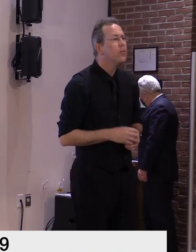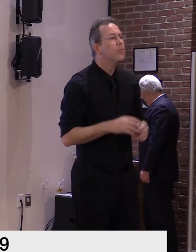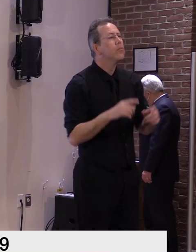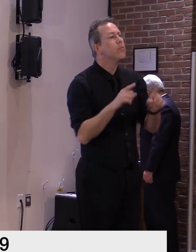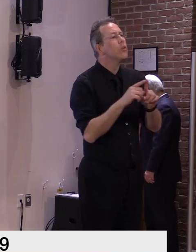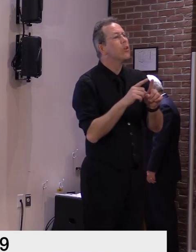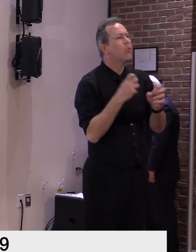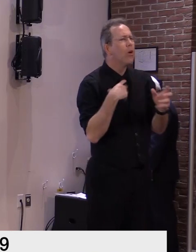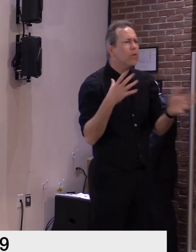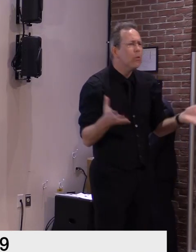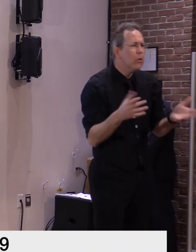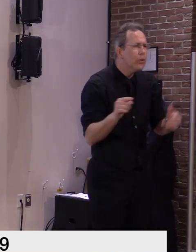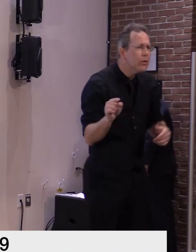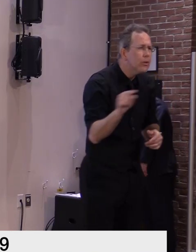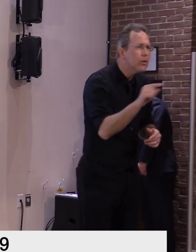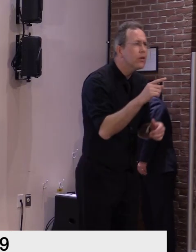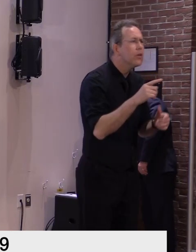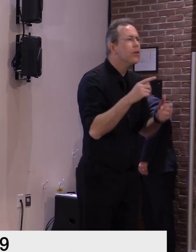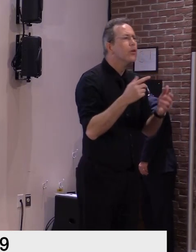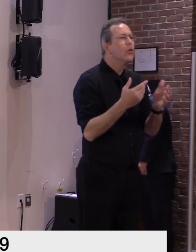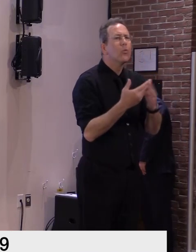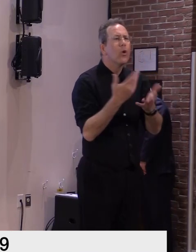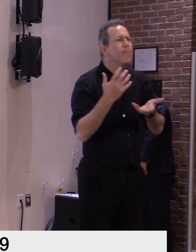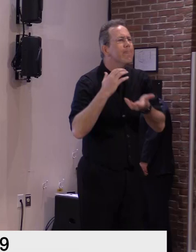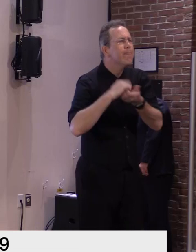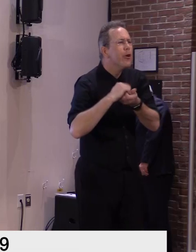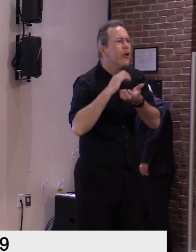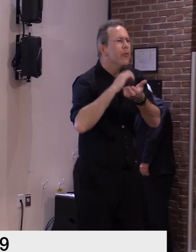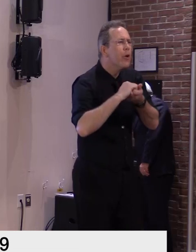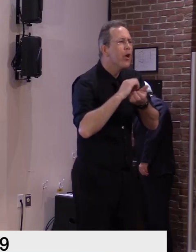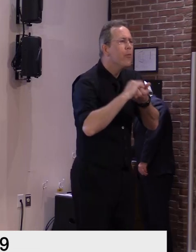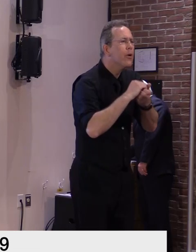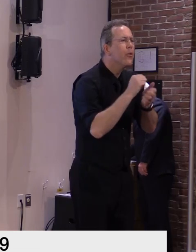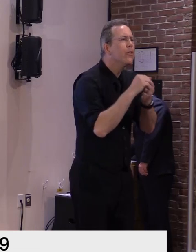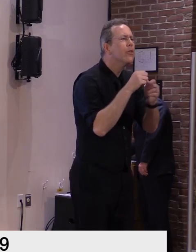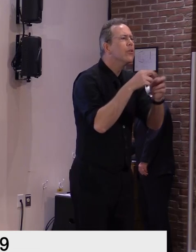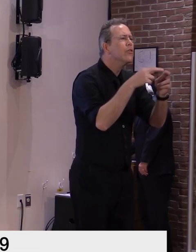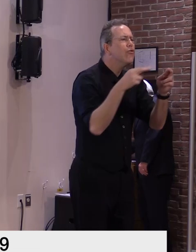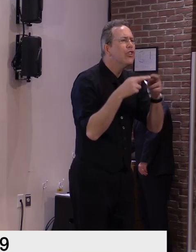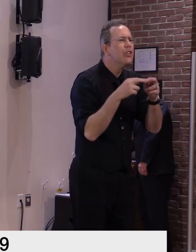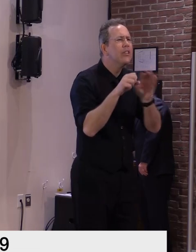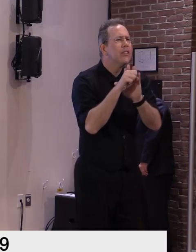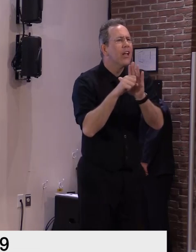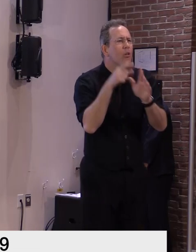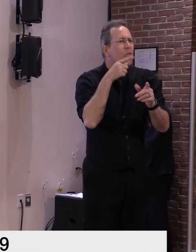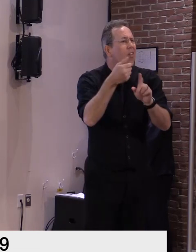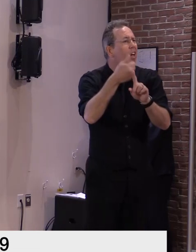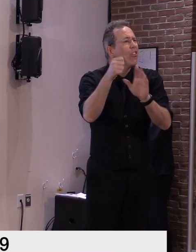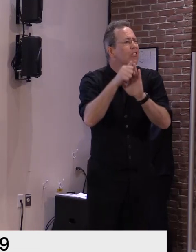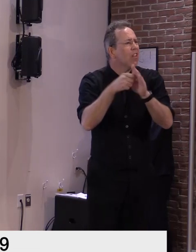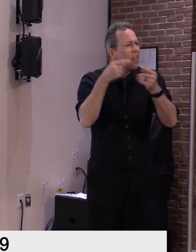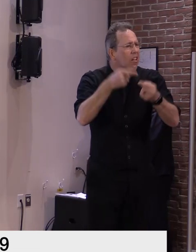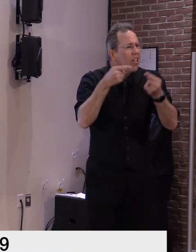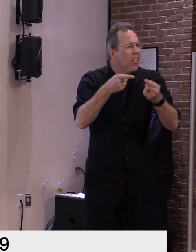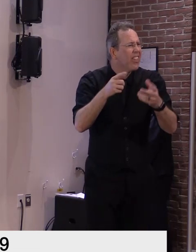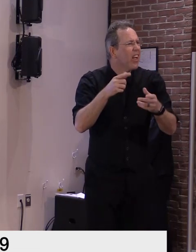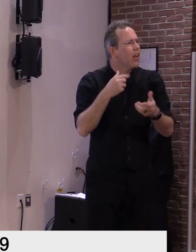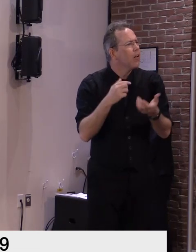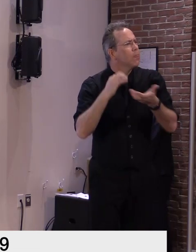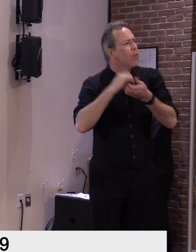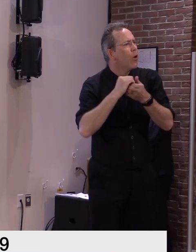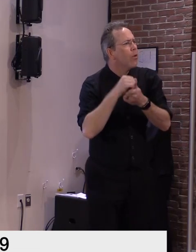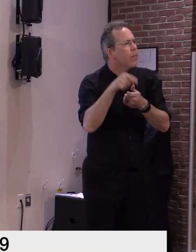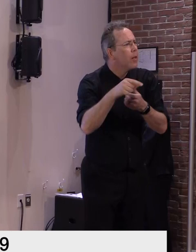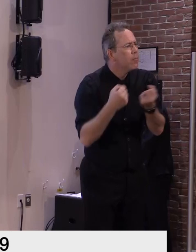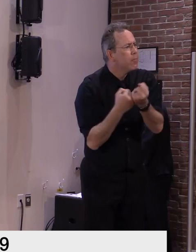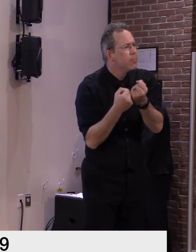new partnerships in regions of the state that have had difficulty offering summer programming before now. And we'll have more details available in the